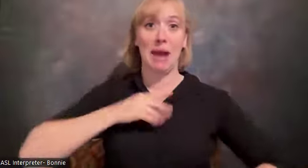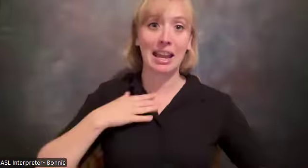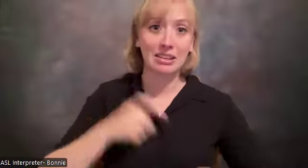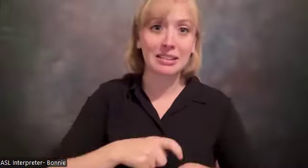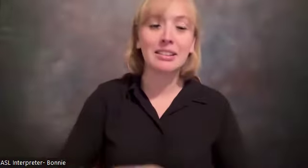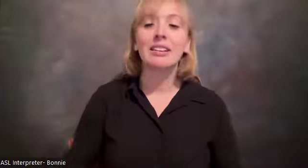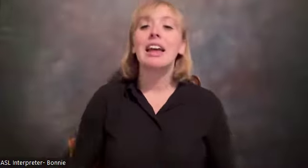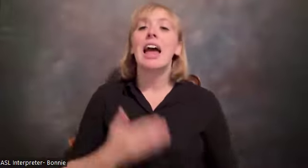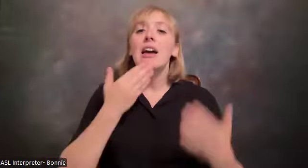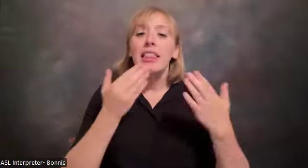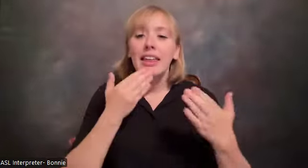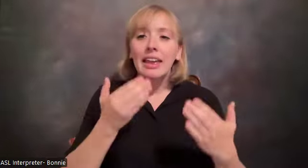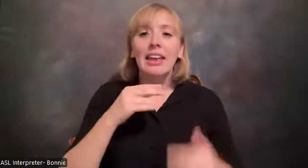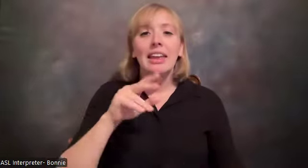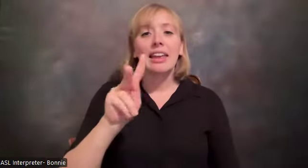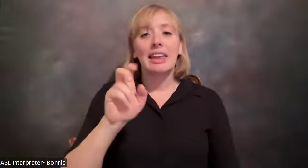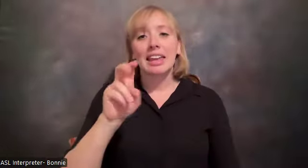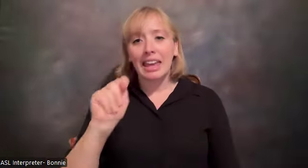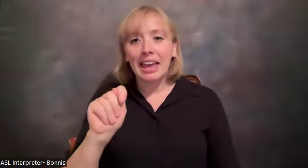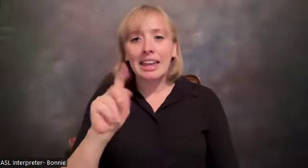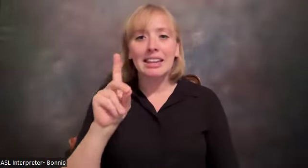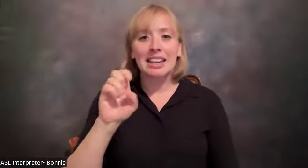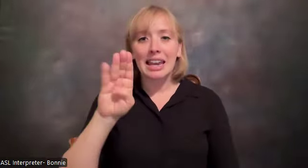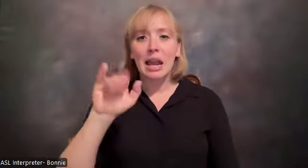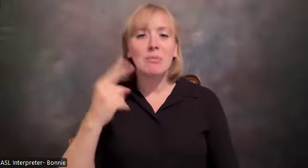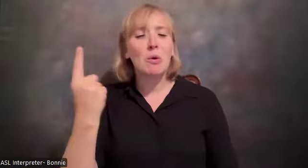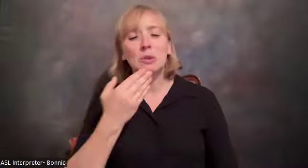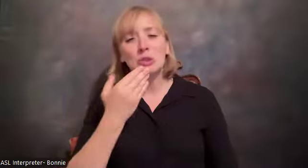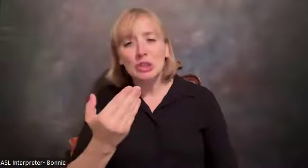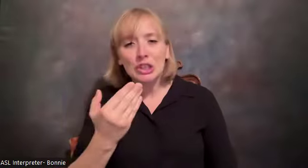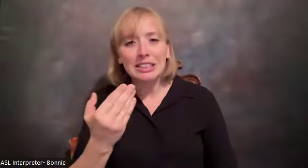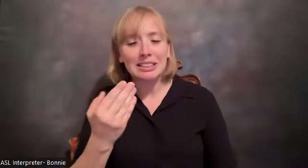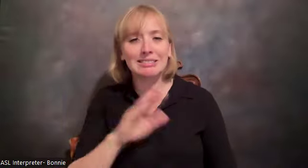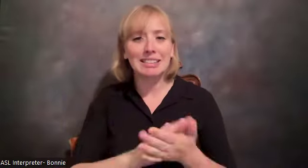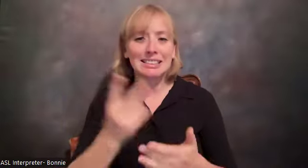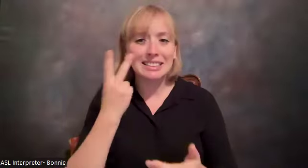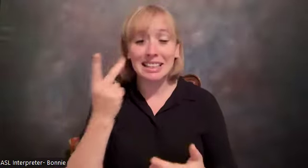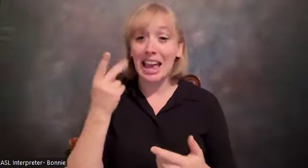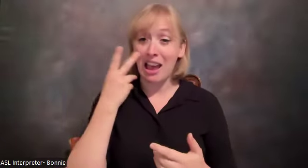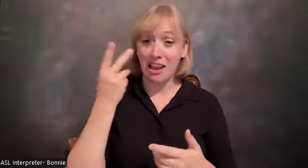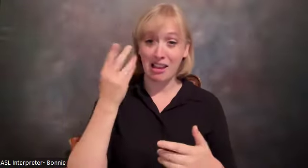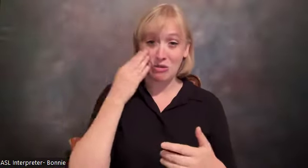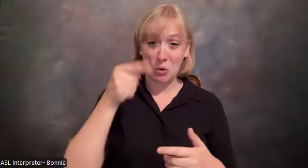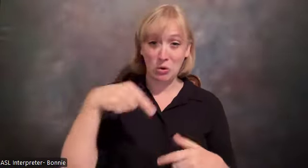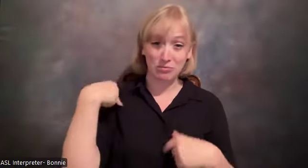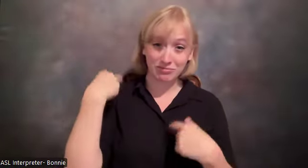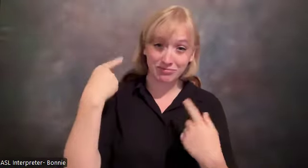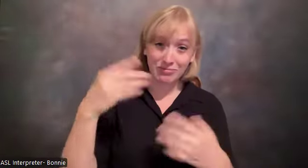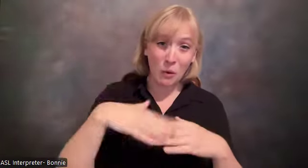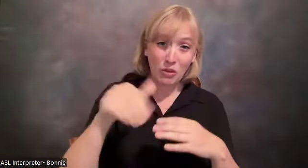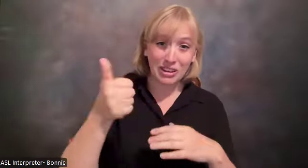I want to thank Kent and Debbie. It's always so good to see I have known you guys for like decades.